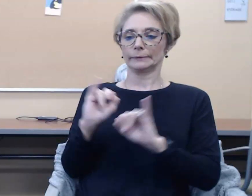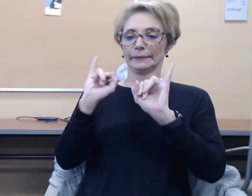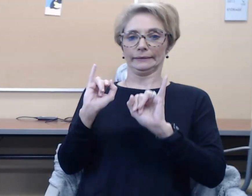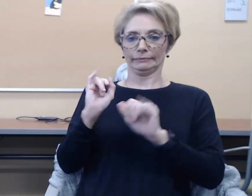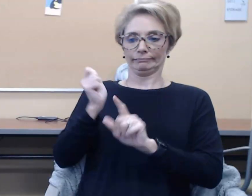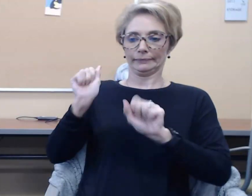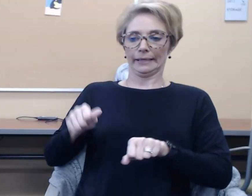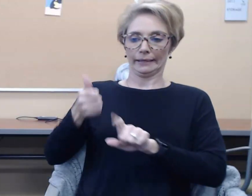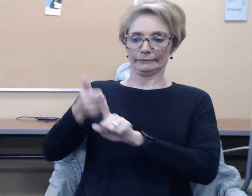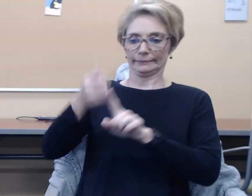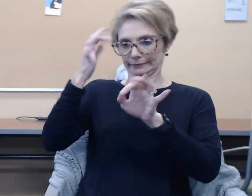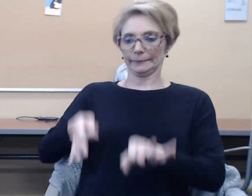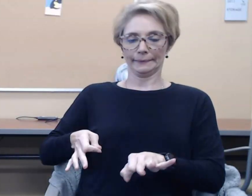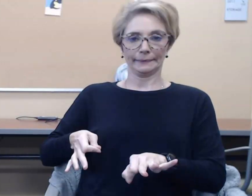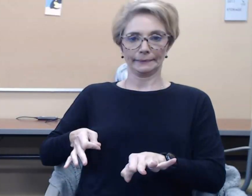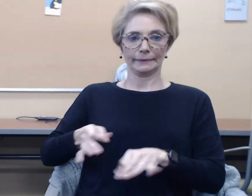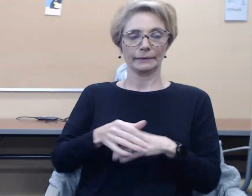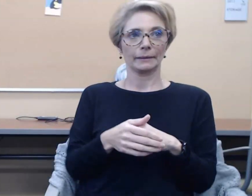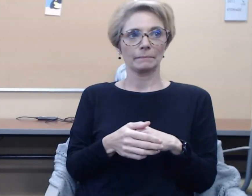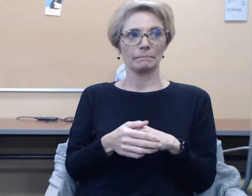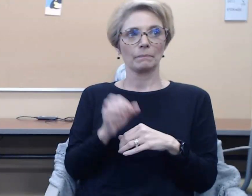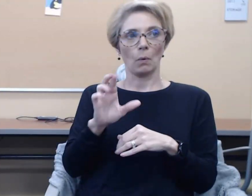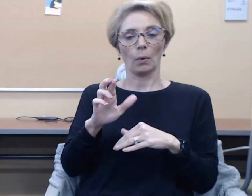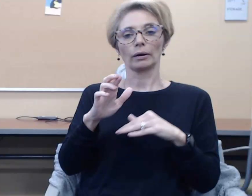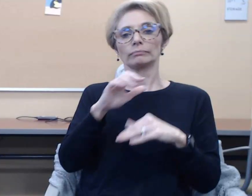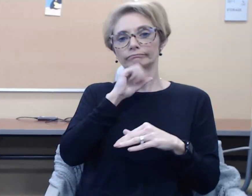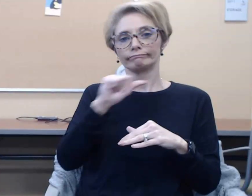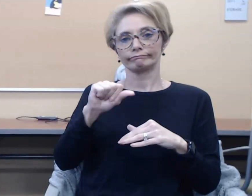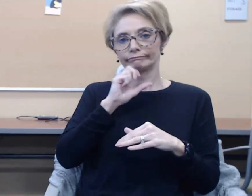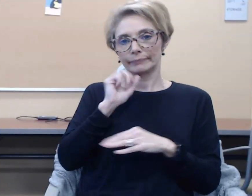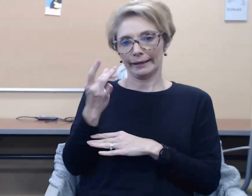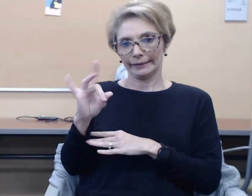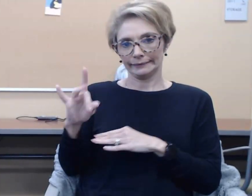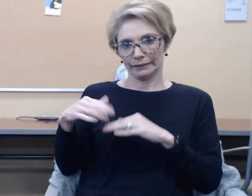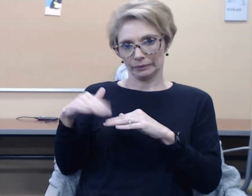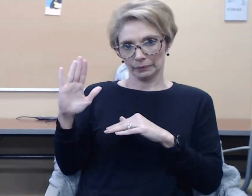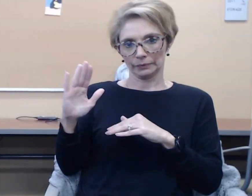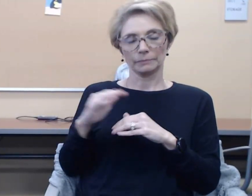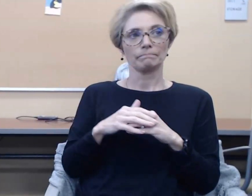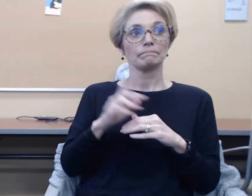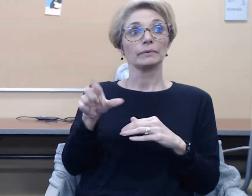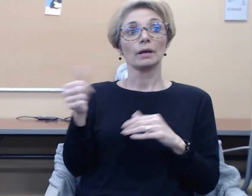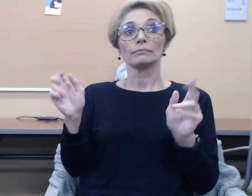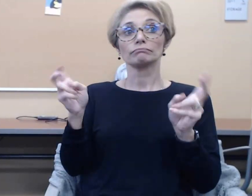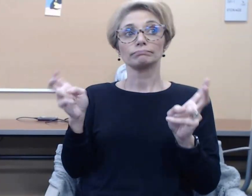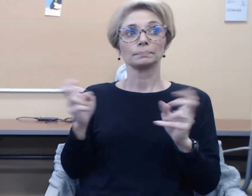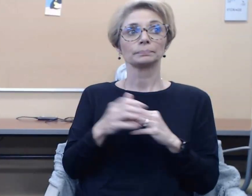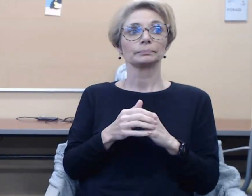on their own behalf, or they need to be 18 older. Another stipulation is that they would be age 30